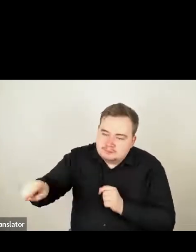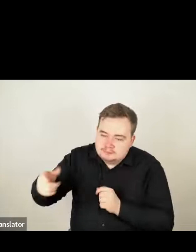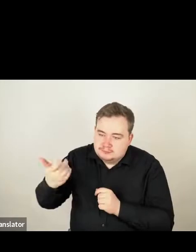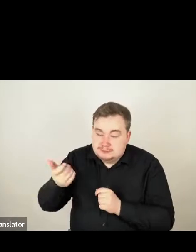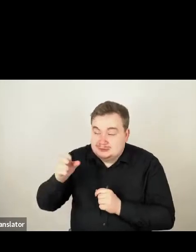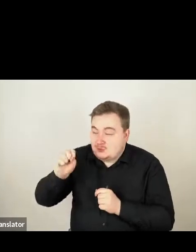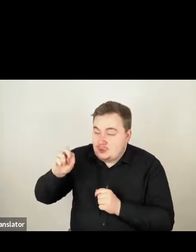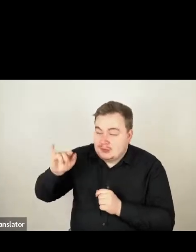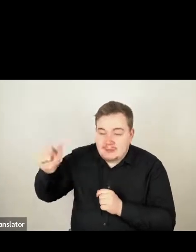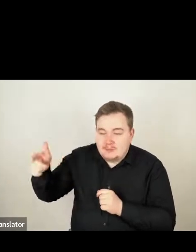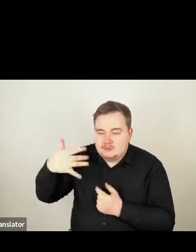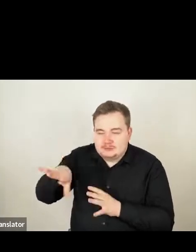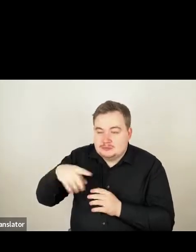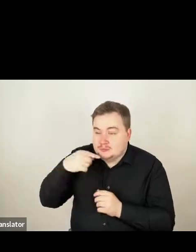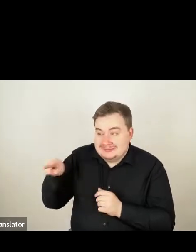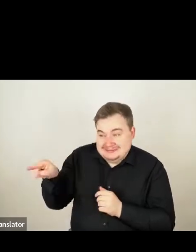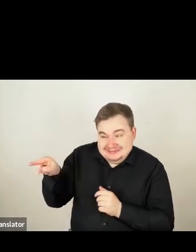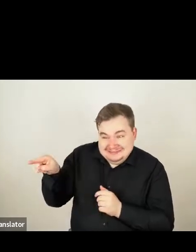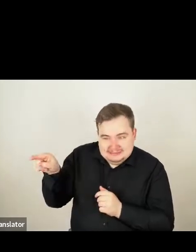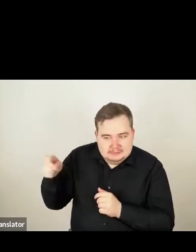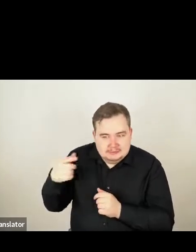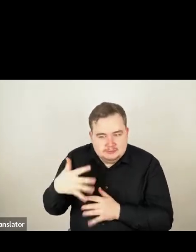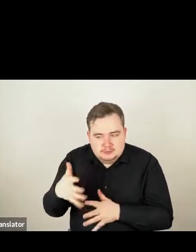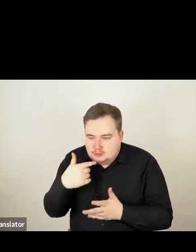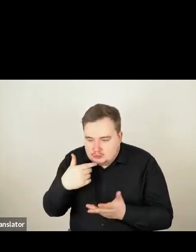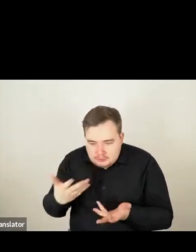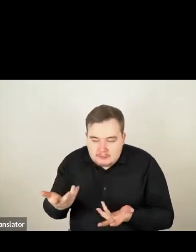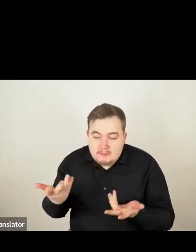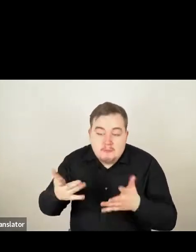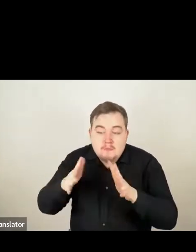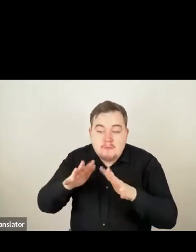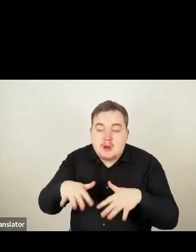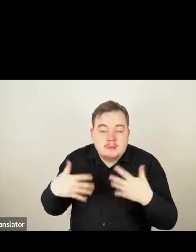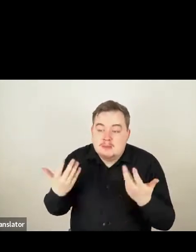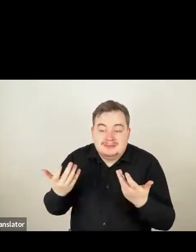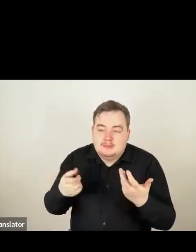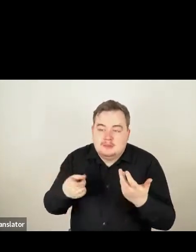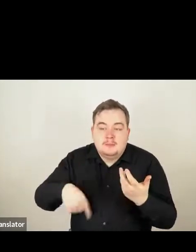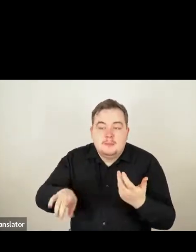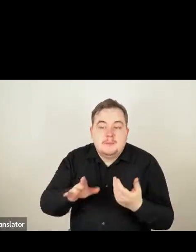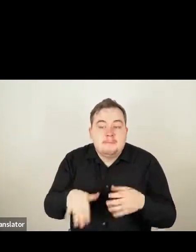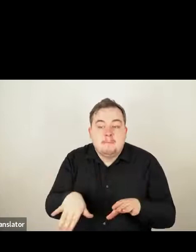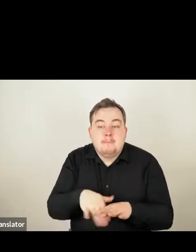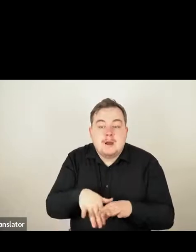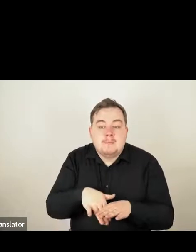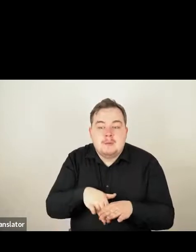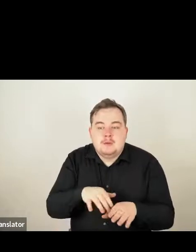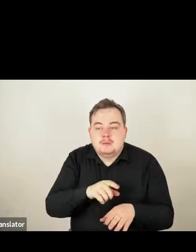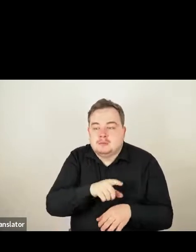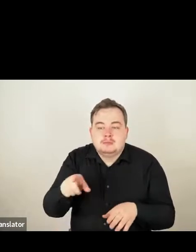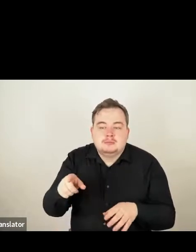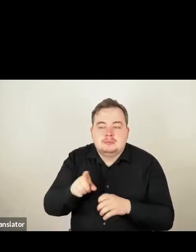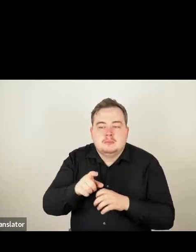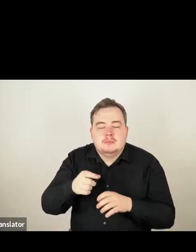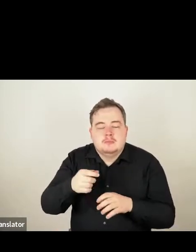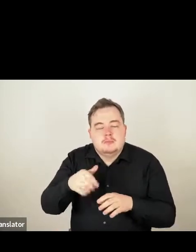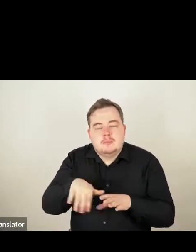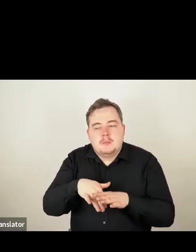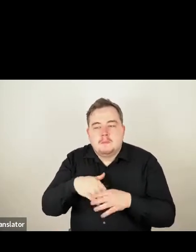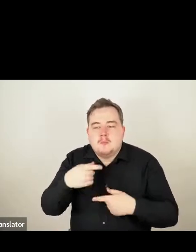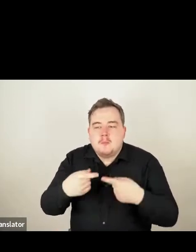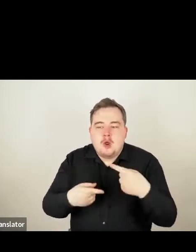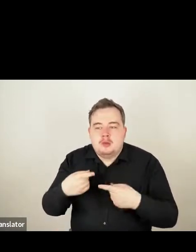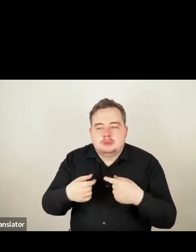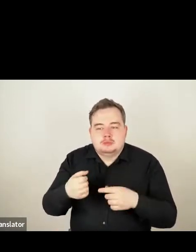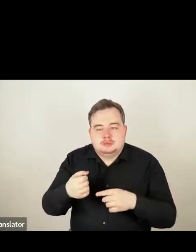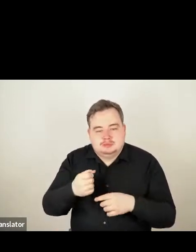that, and you've got the members of Parliament. And above all, this is a political